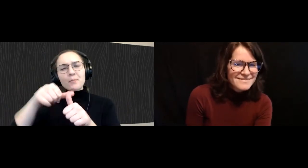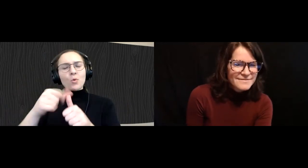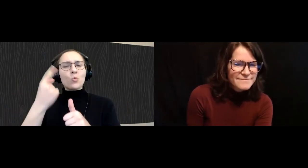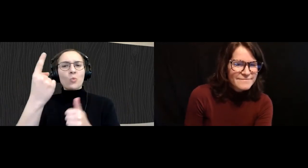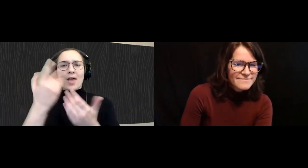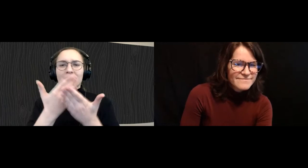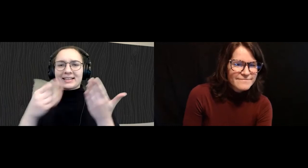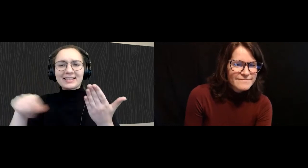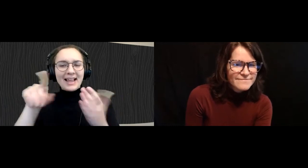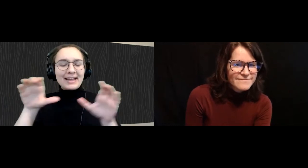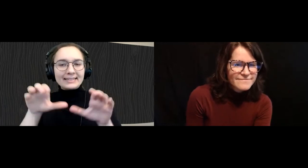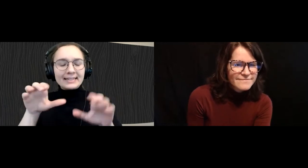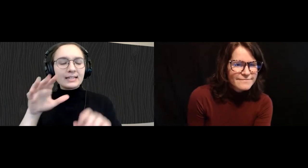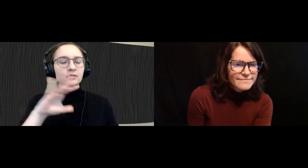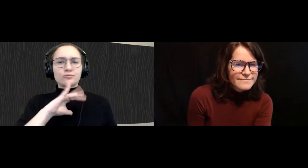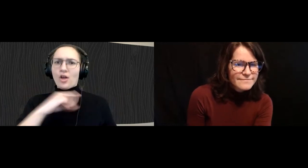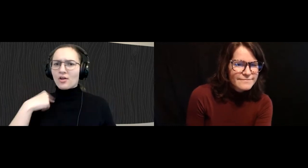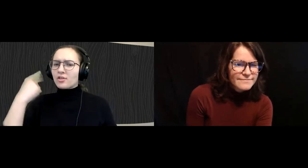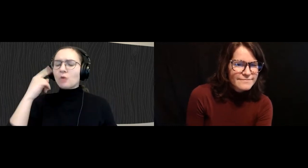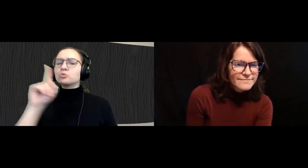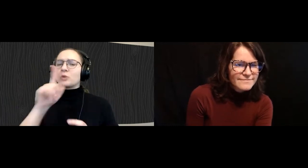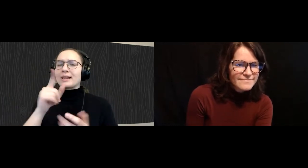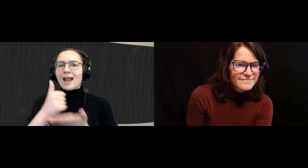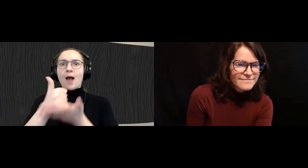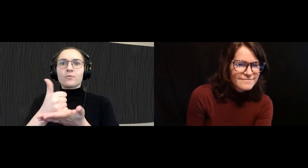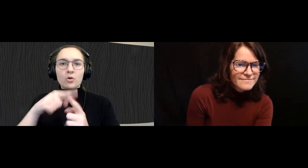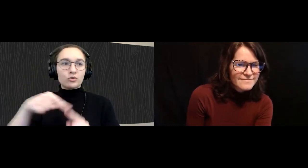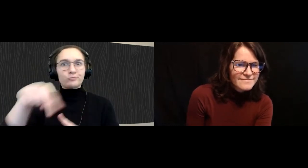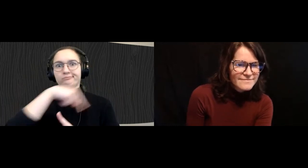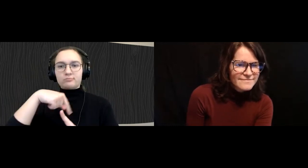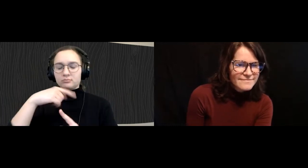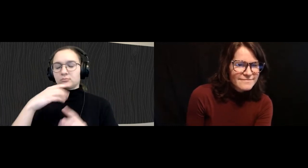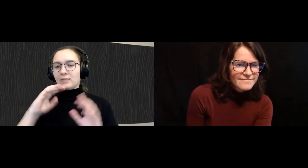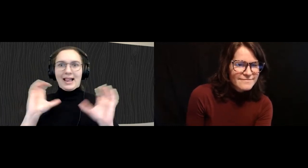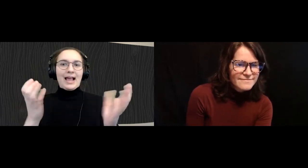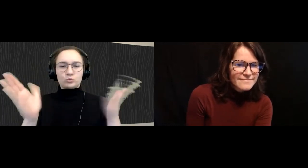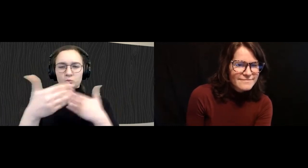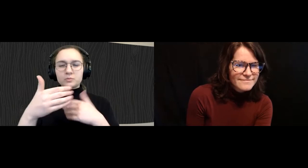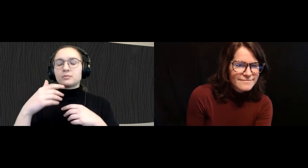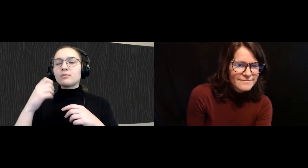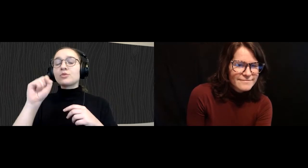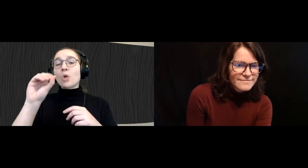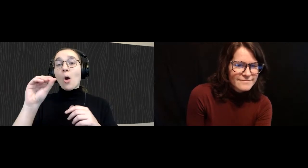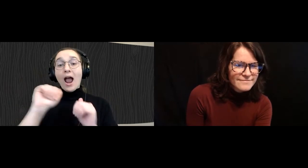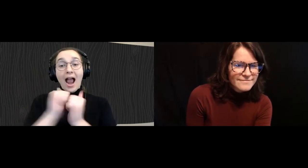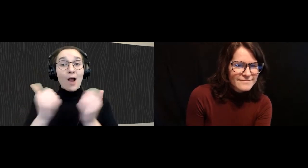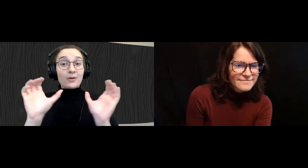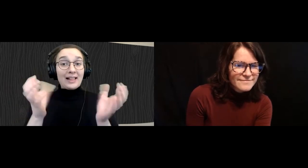pro tactile interpreter. And I remember one thing that they did, which was, I thought was really cool and helpful in the classroom.